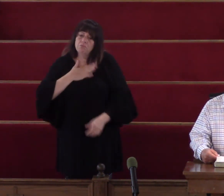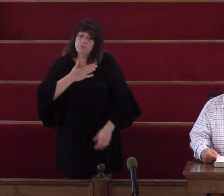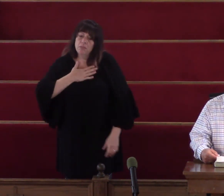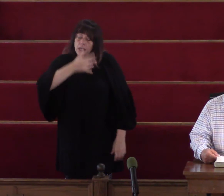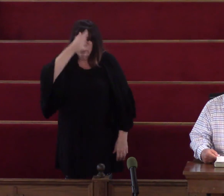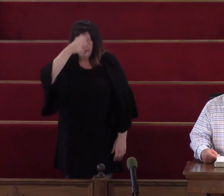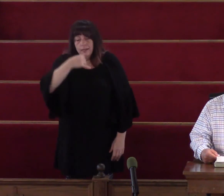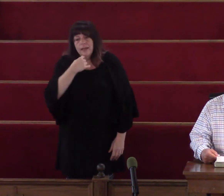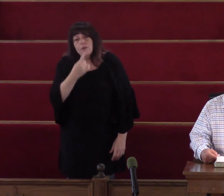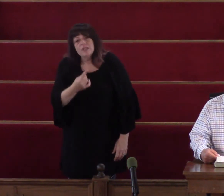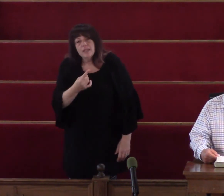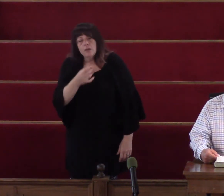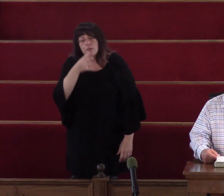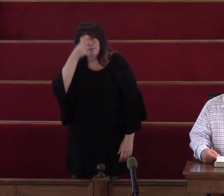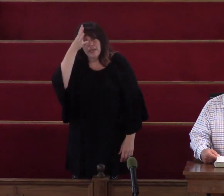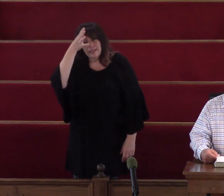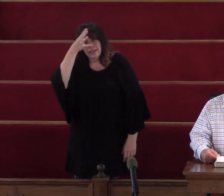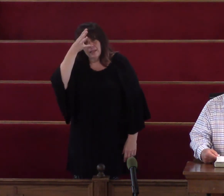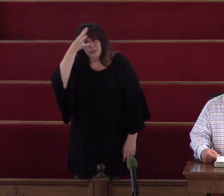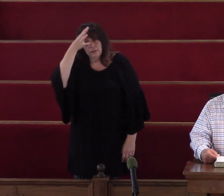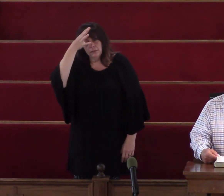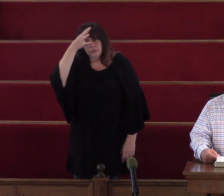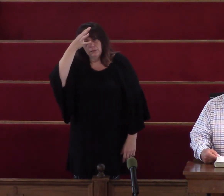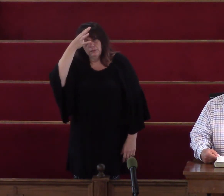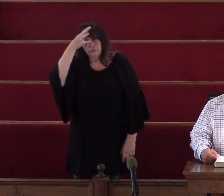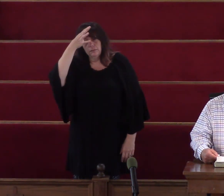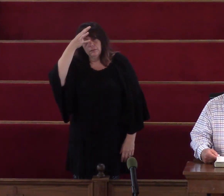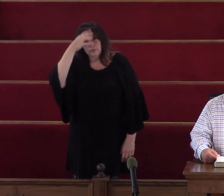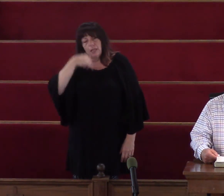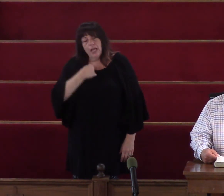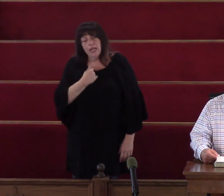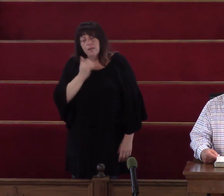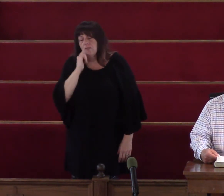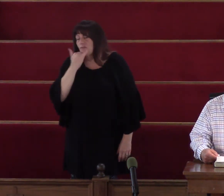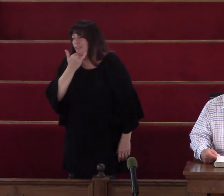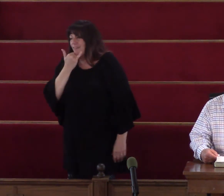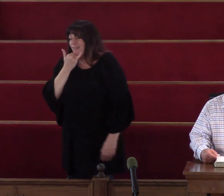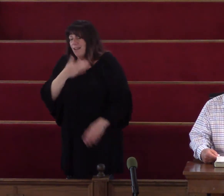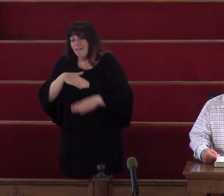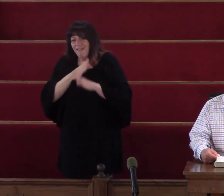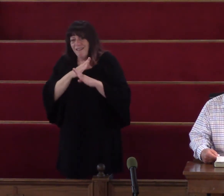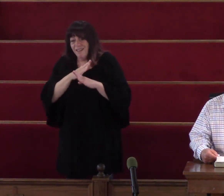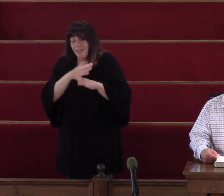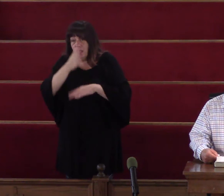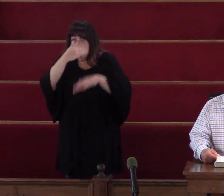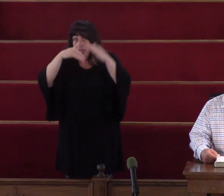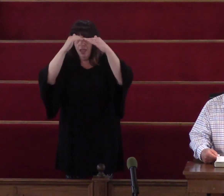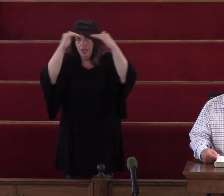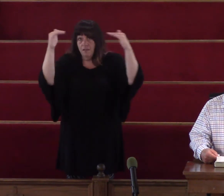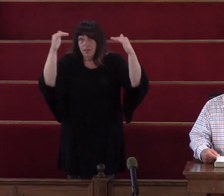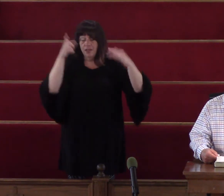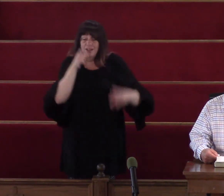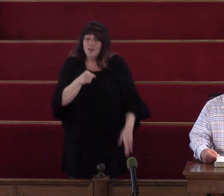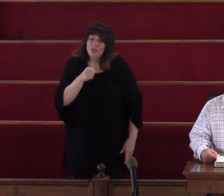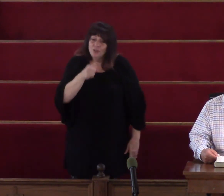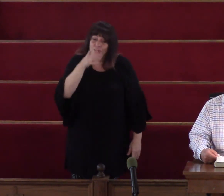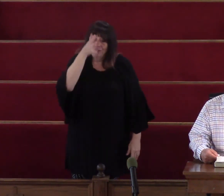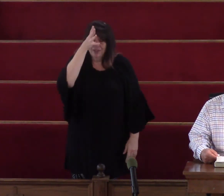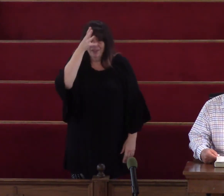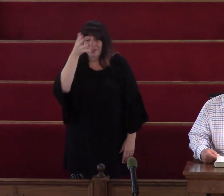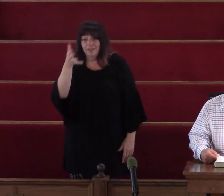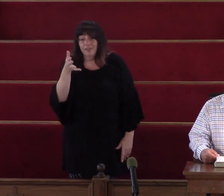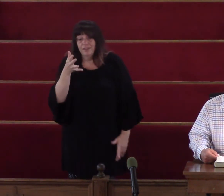him Father I Have Sinned Against Heaven And before Thee And am No more Worthy